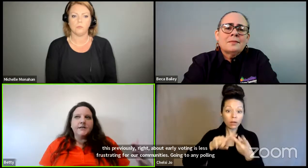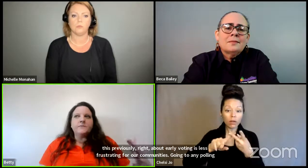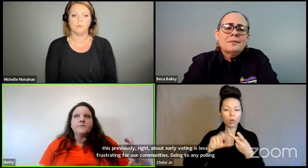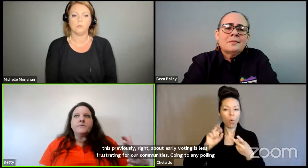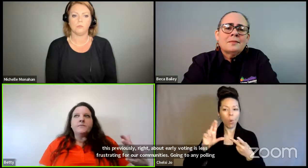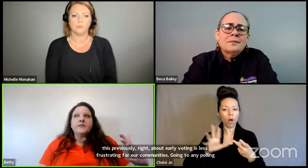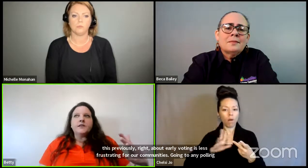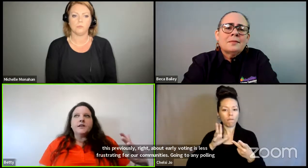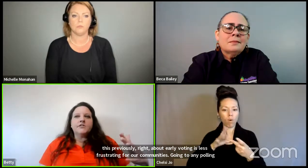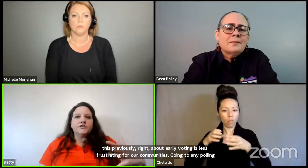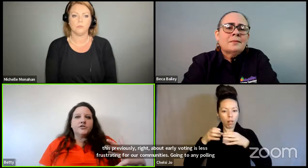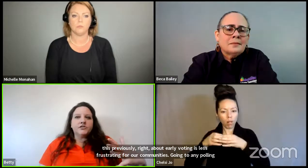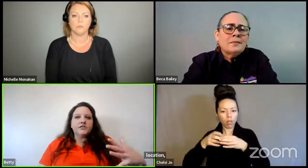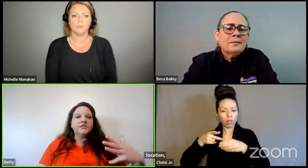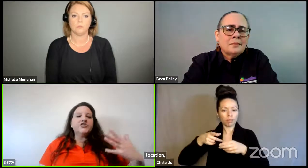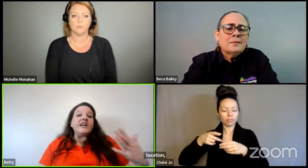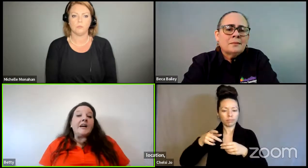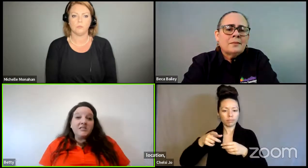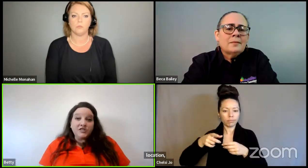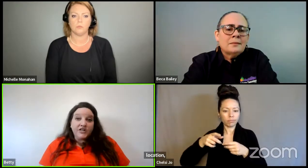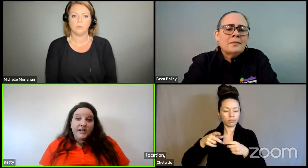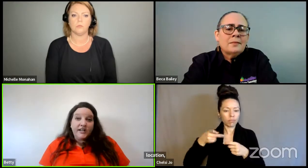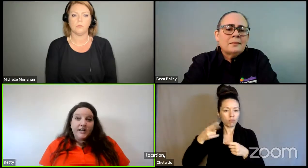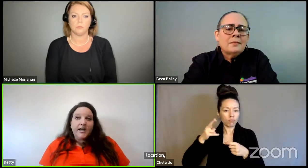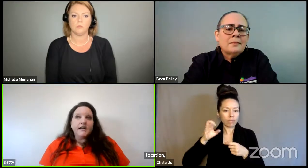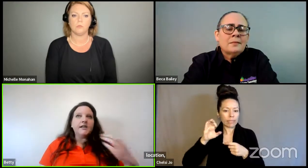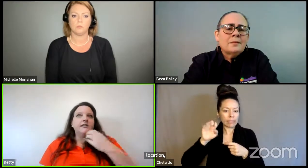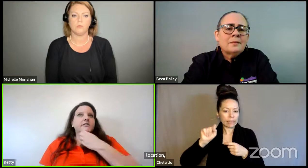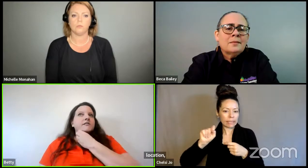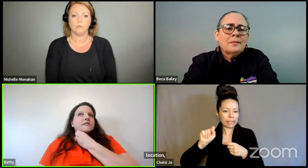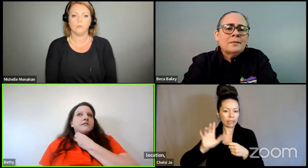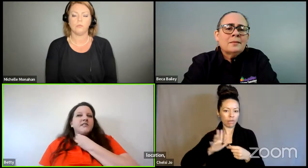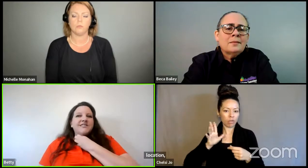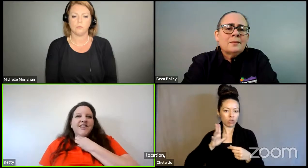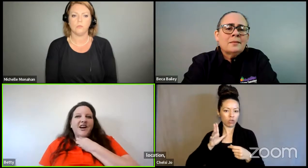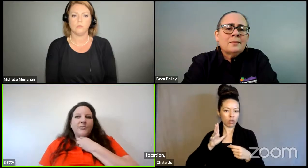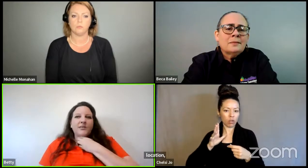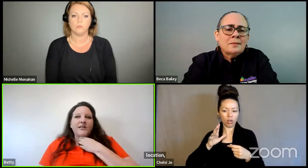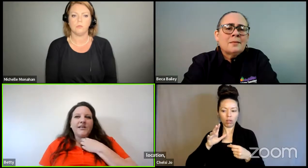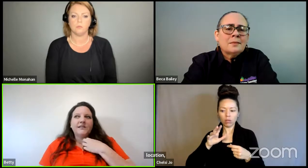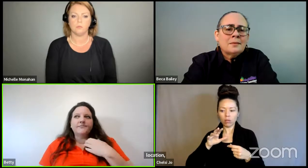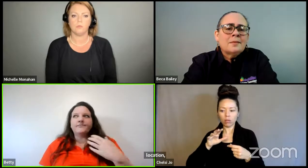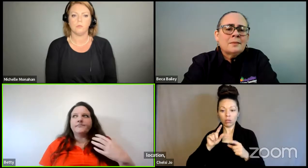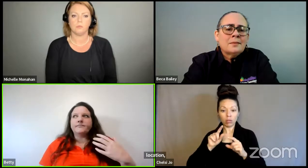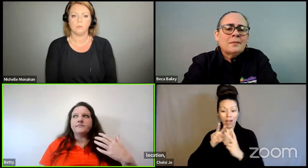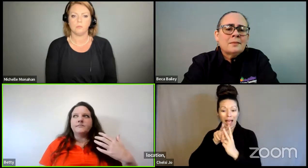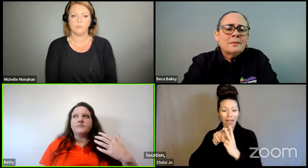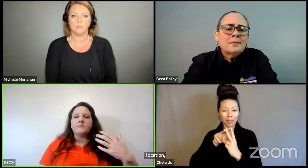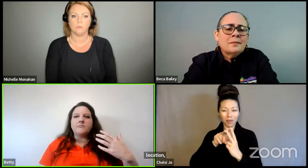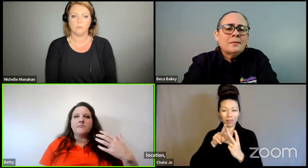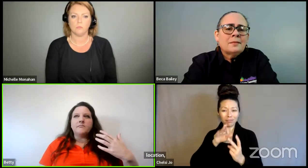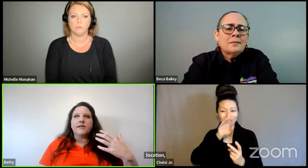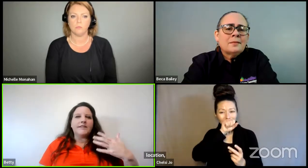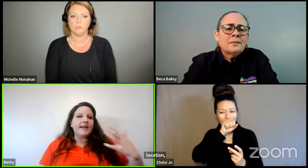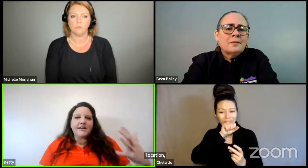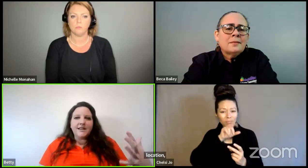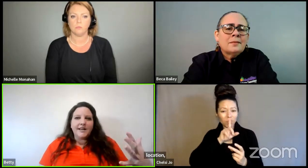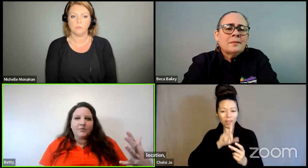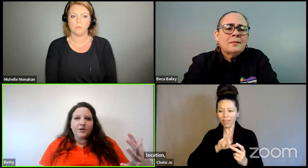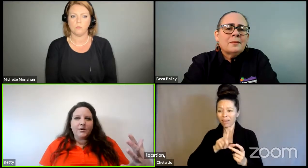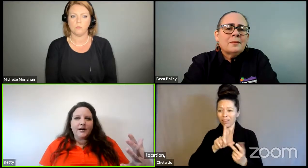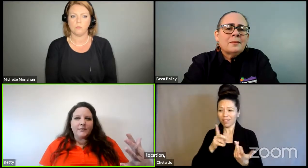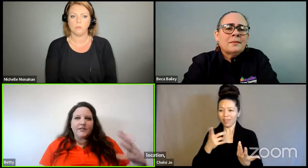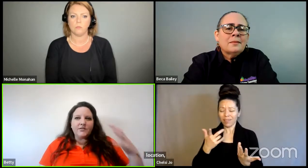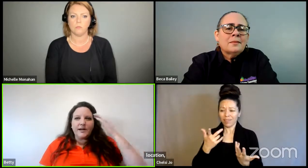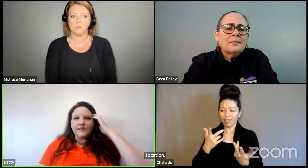precinct, it's challenging, and it's not really like the